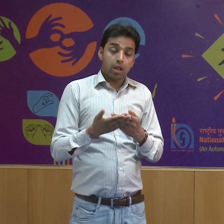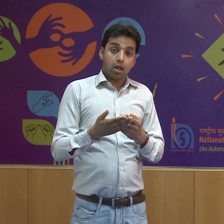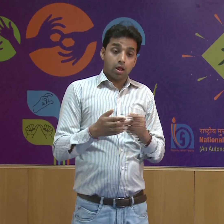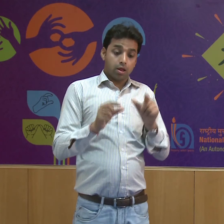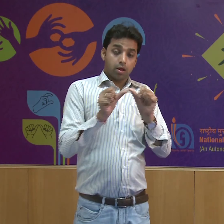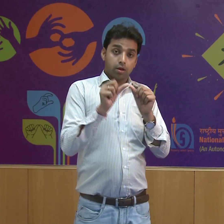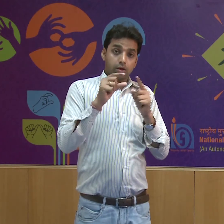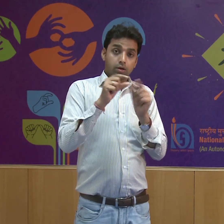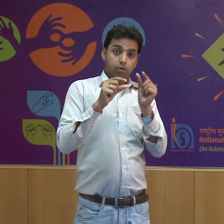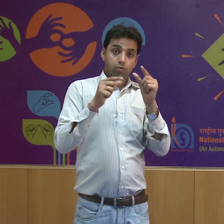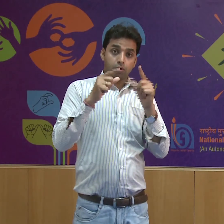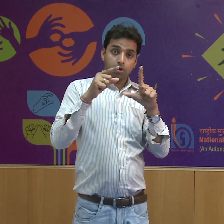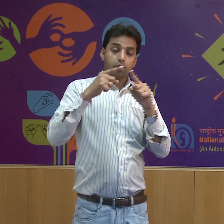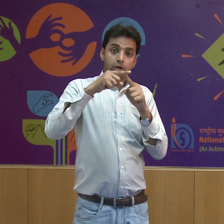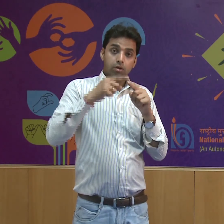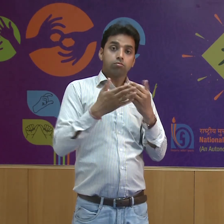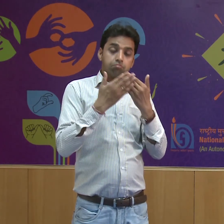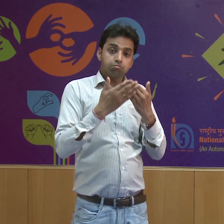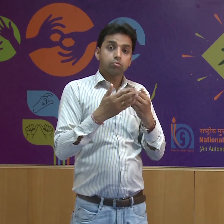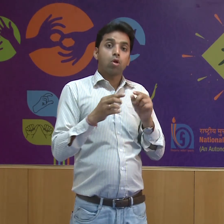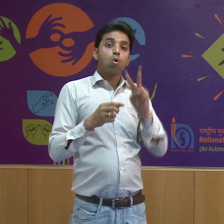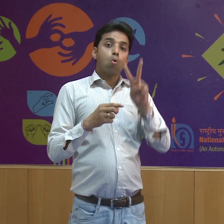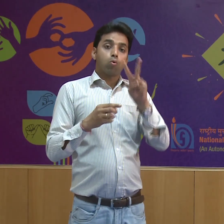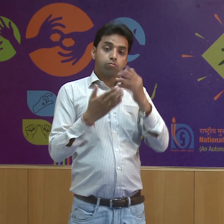education, vocational education, etc.